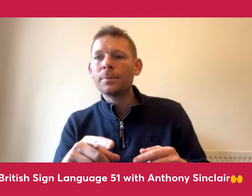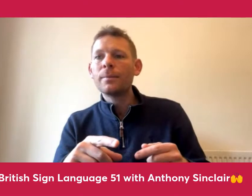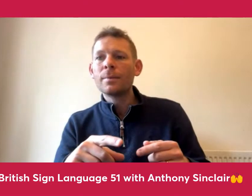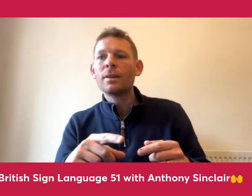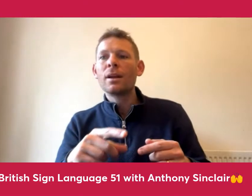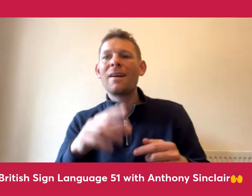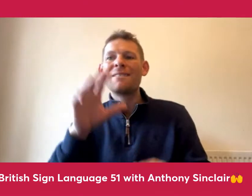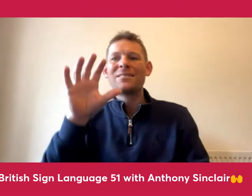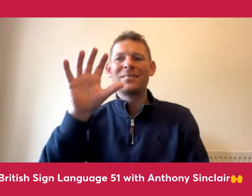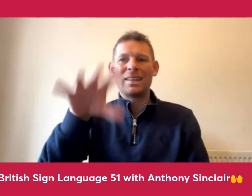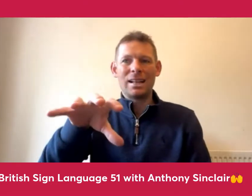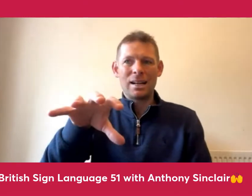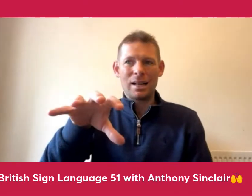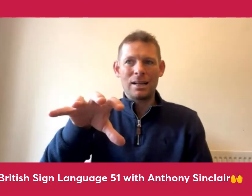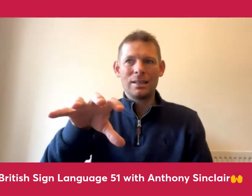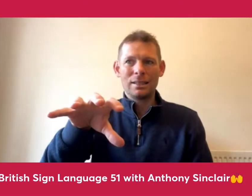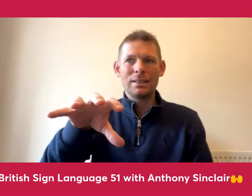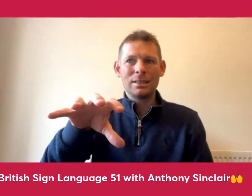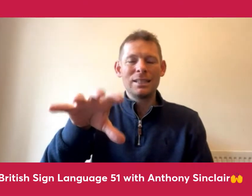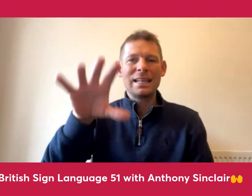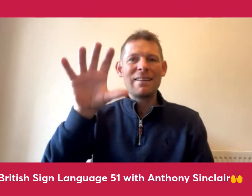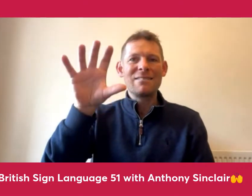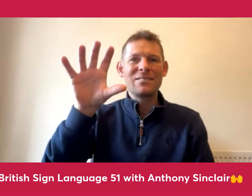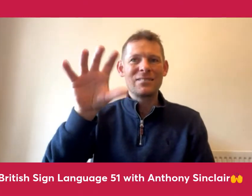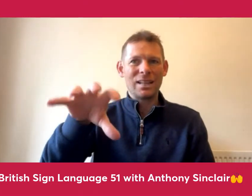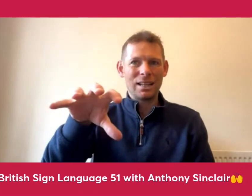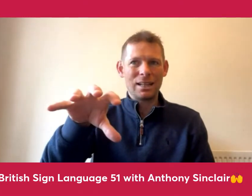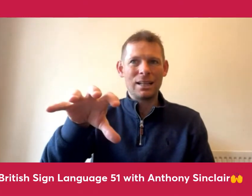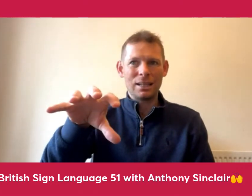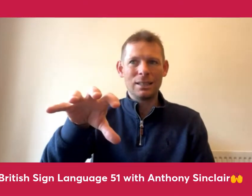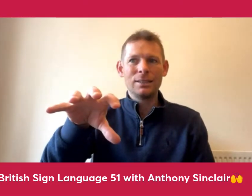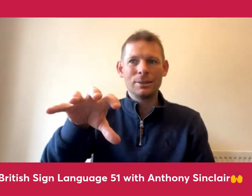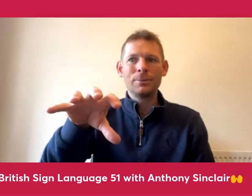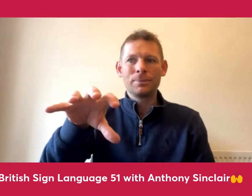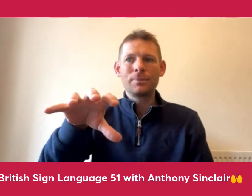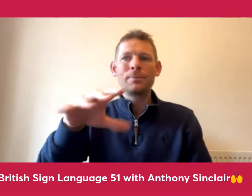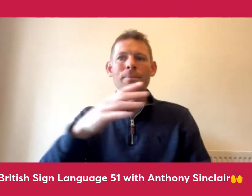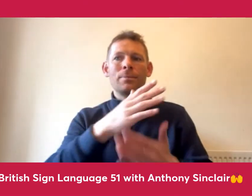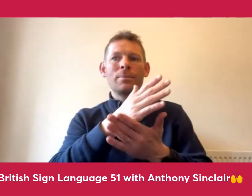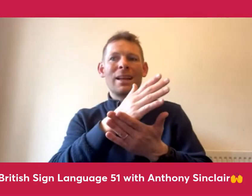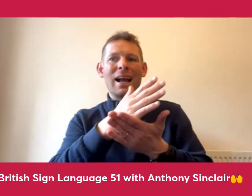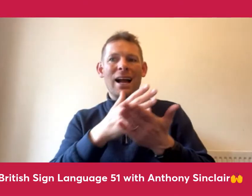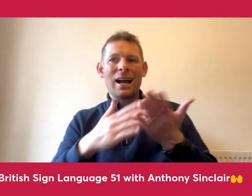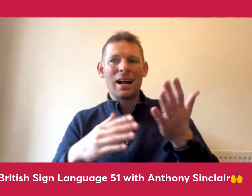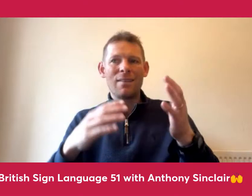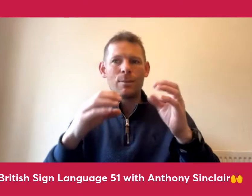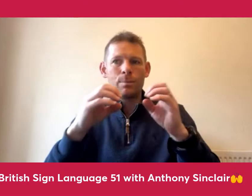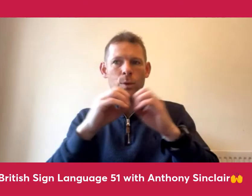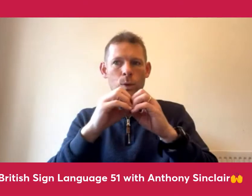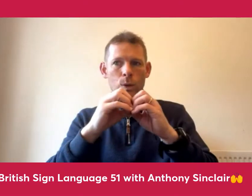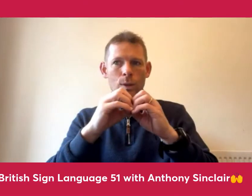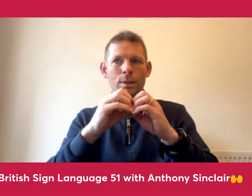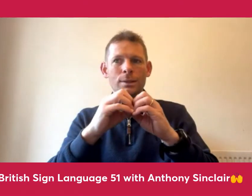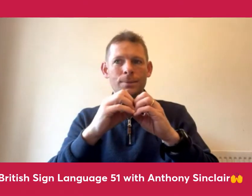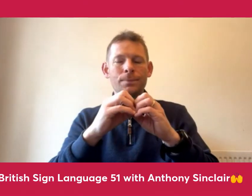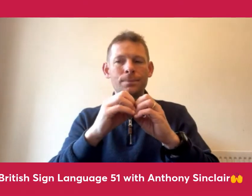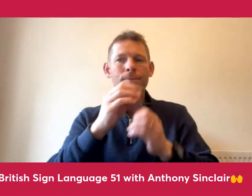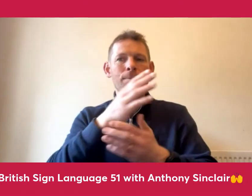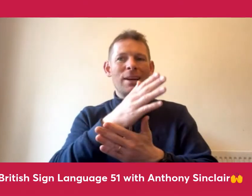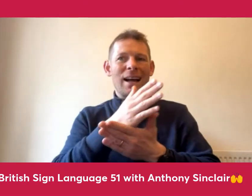Oh, just another couple of questions. Yeah, so someone is asking about villa. Jade, that's how we sign villa, and half